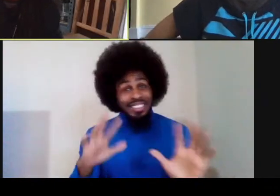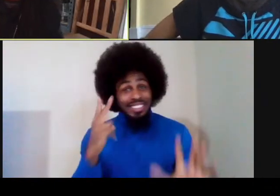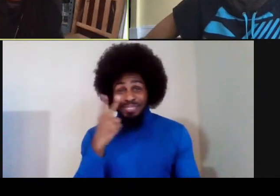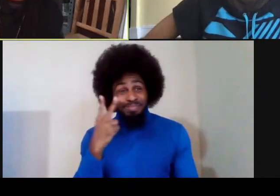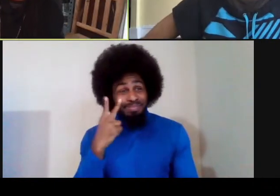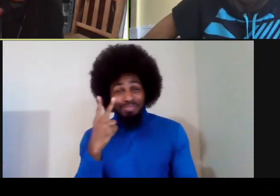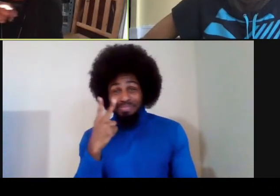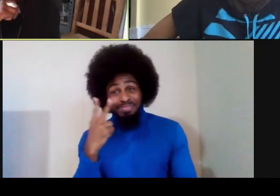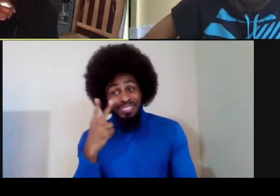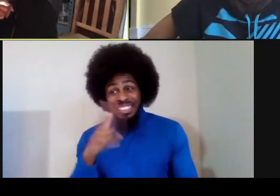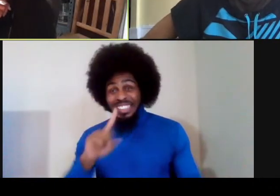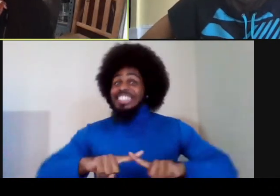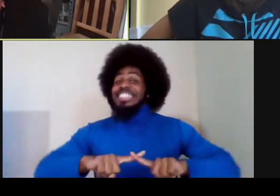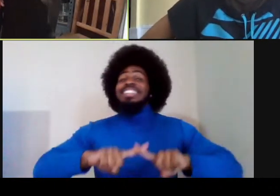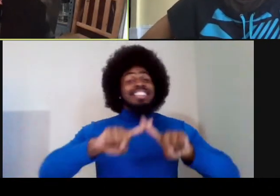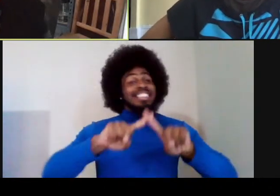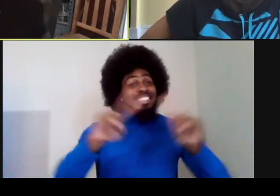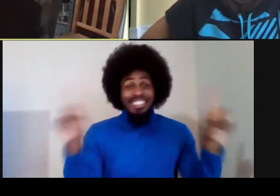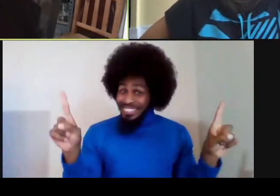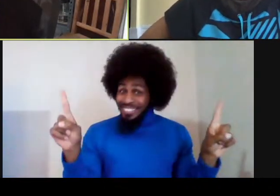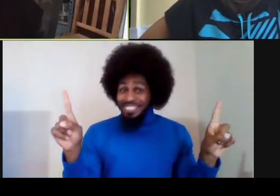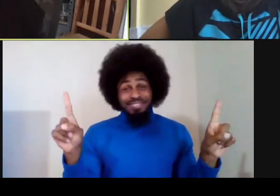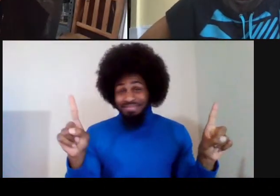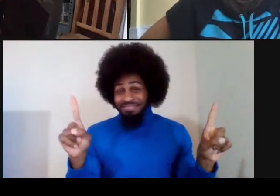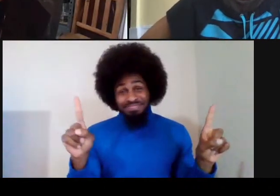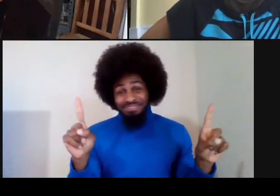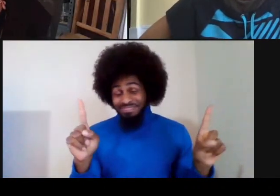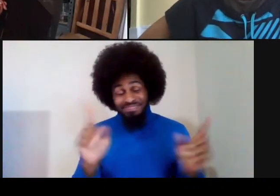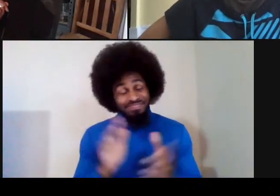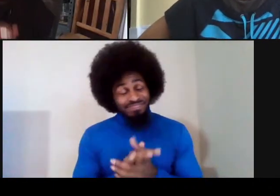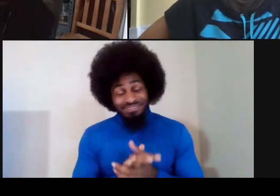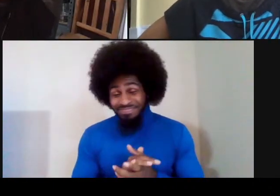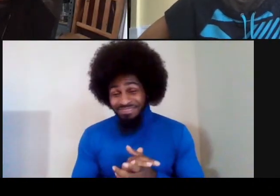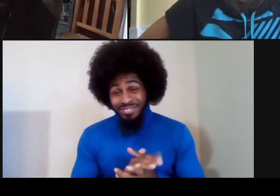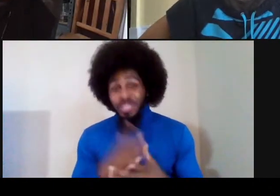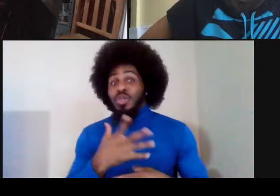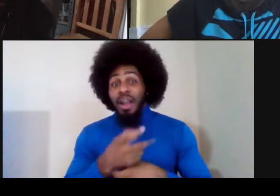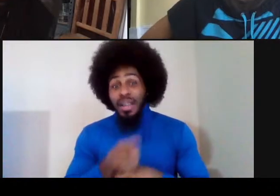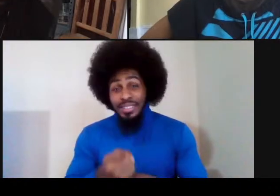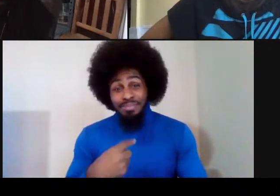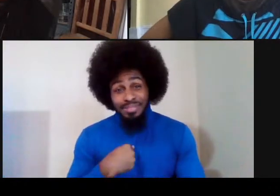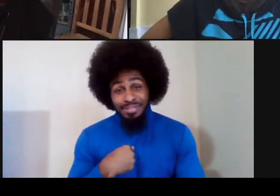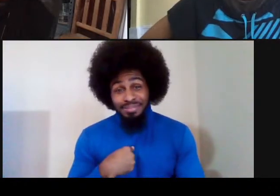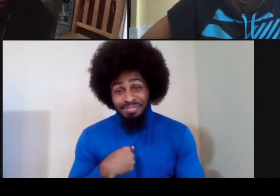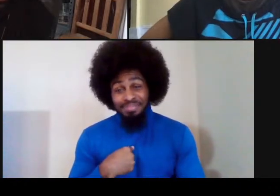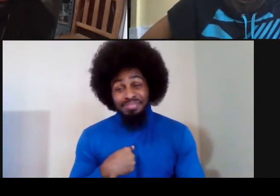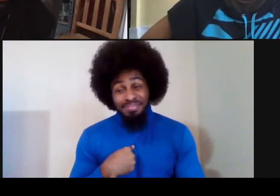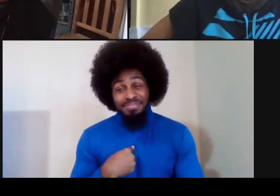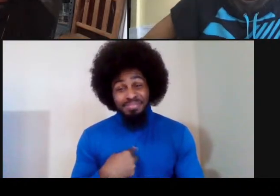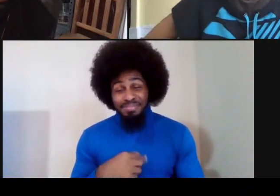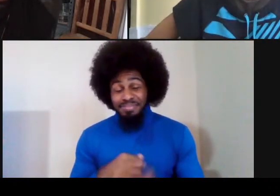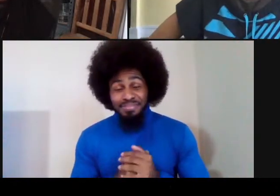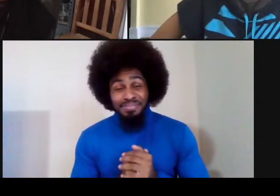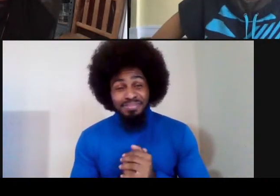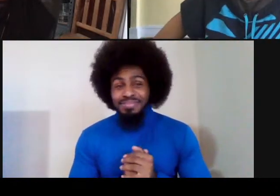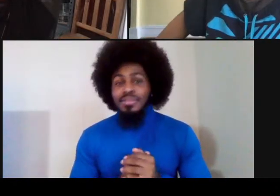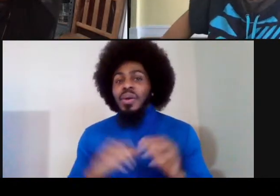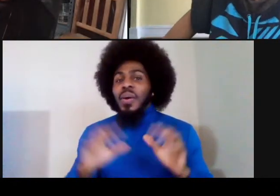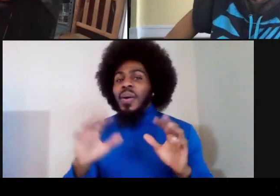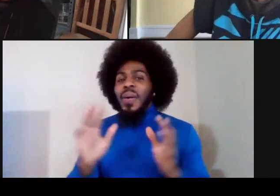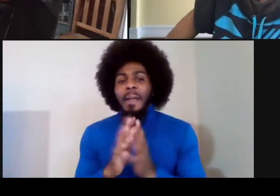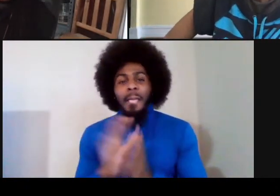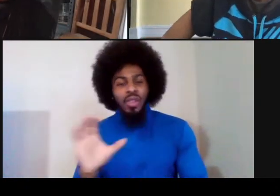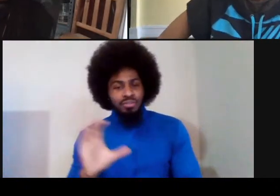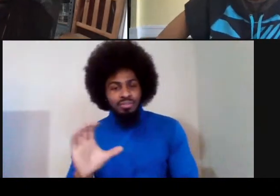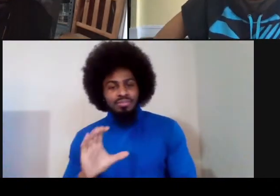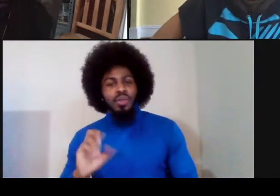it's different. It's a different Black Dance Story. It's a different. So, Coco Killingsworth. It's not a question. Well,